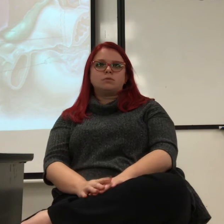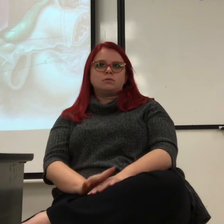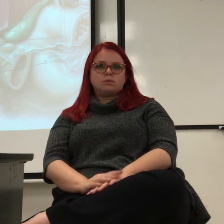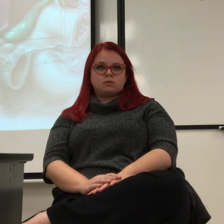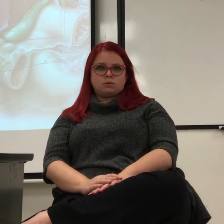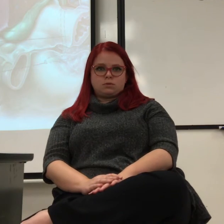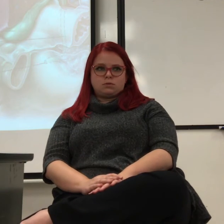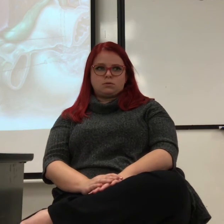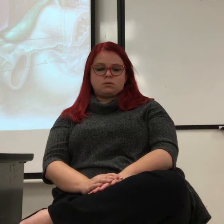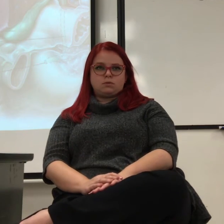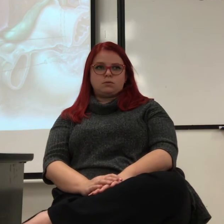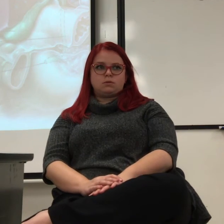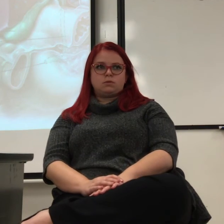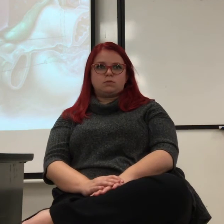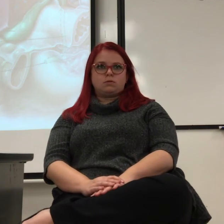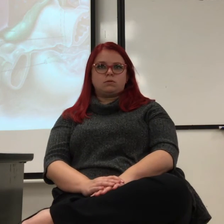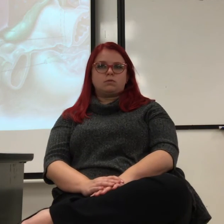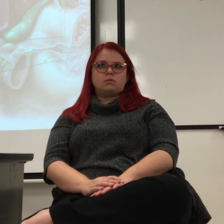concentrate